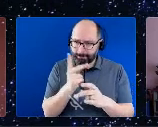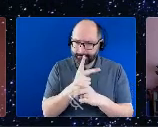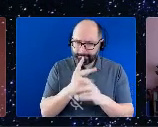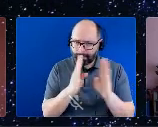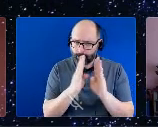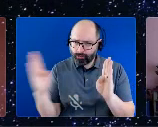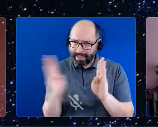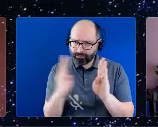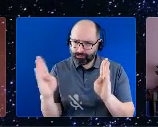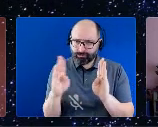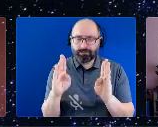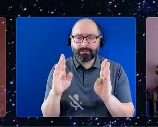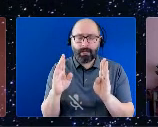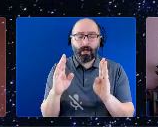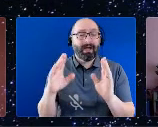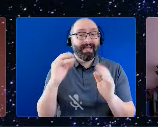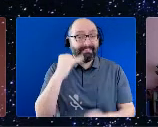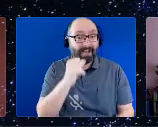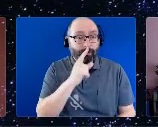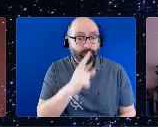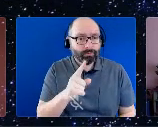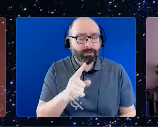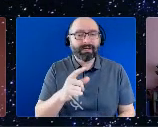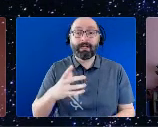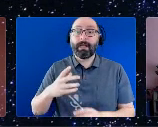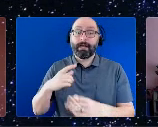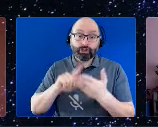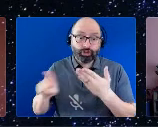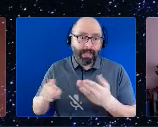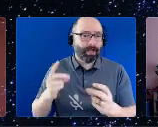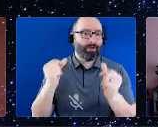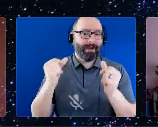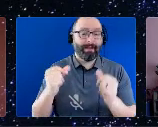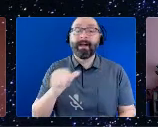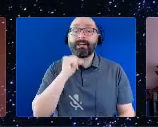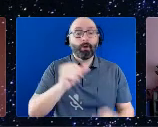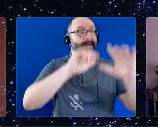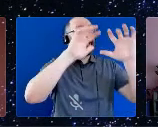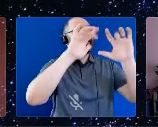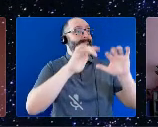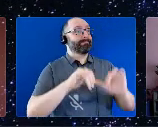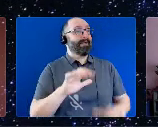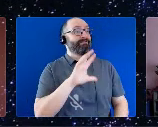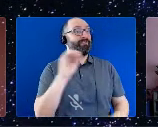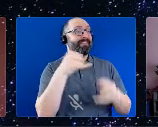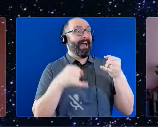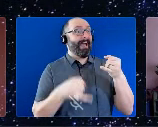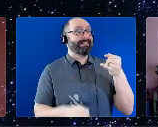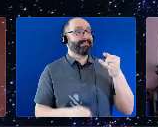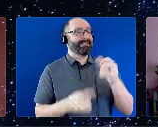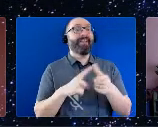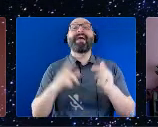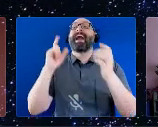elements, or if you're not sure about something, validate that right away. Don't write 50 lines of code, have a bug, and then you have to figure out where it is.